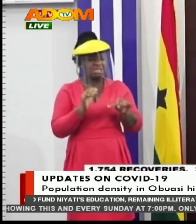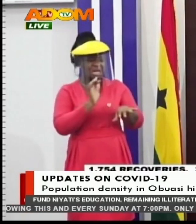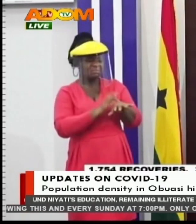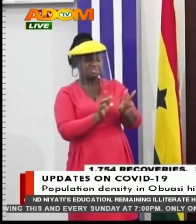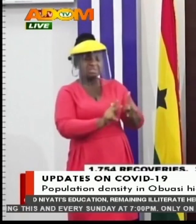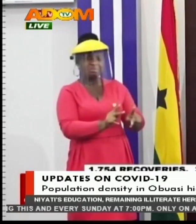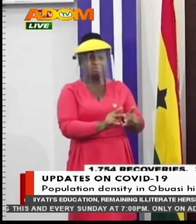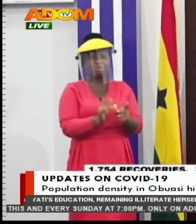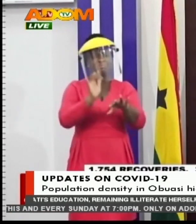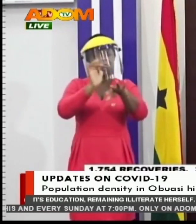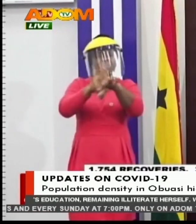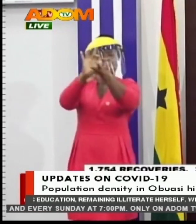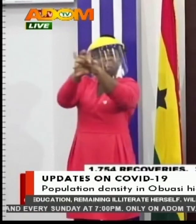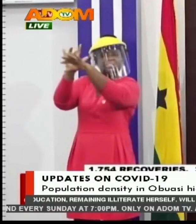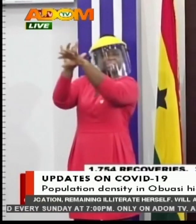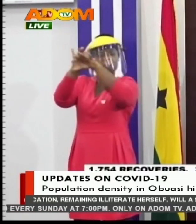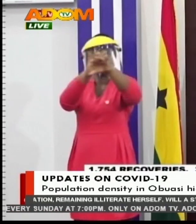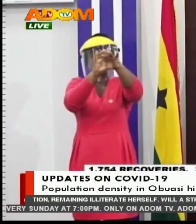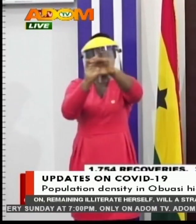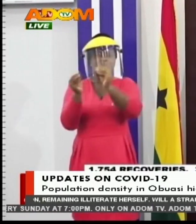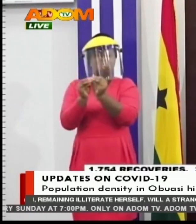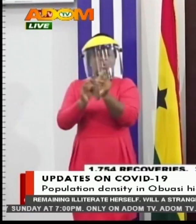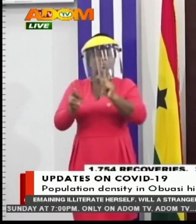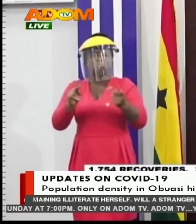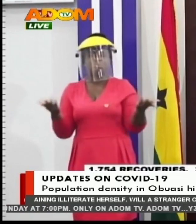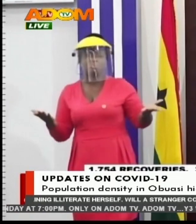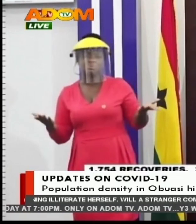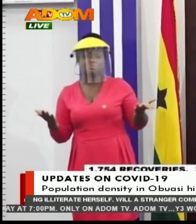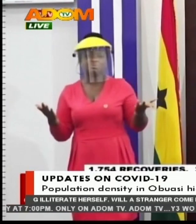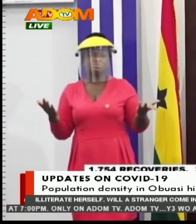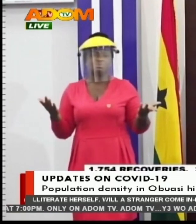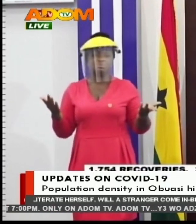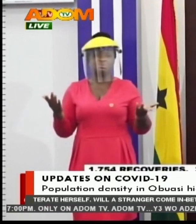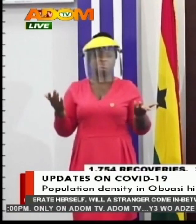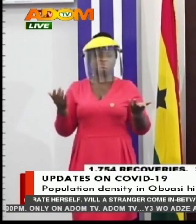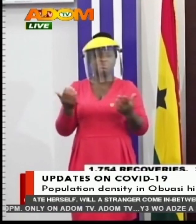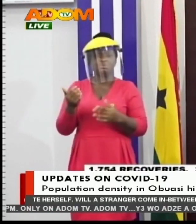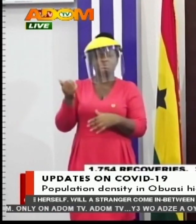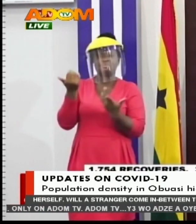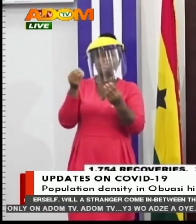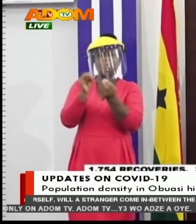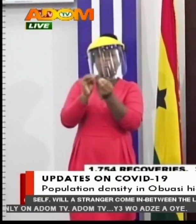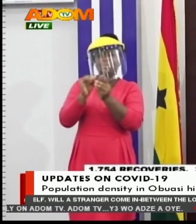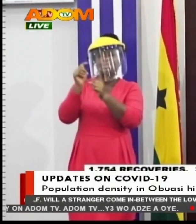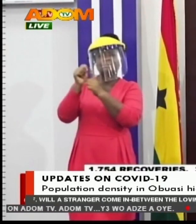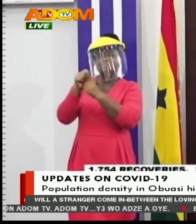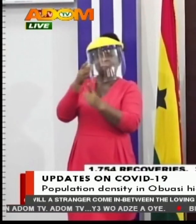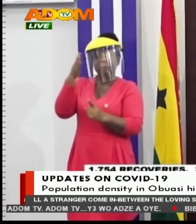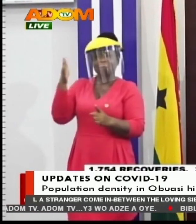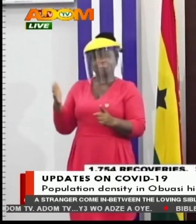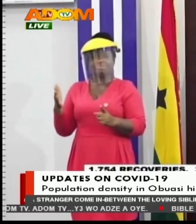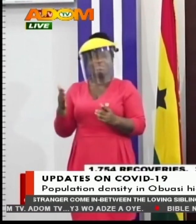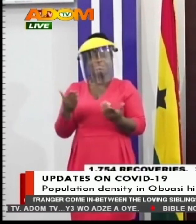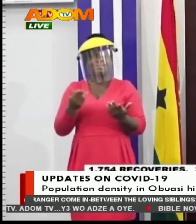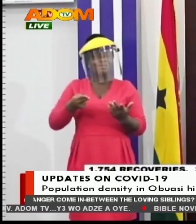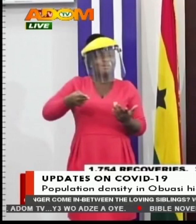some positives in that community. Then we're also going to do mass voluntary testing among certain at-risk